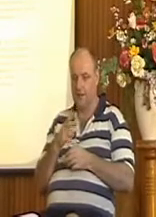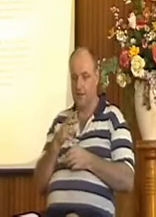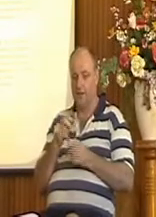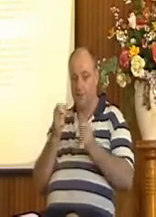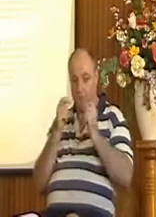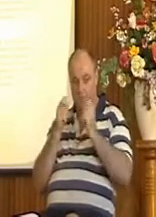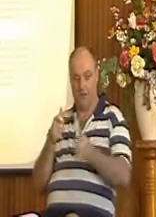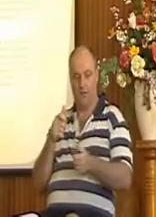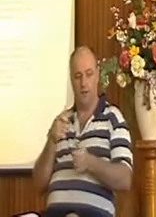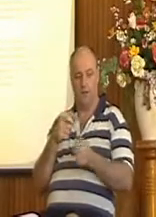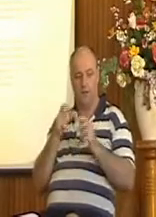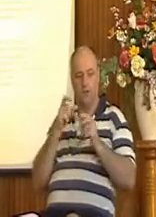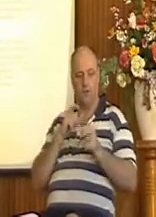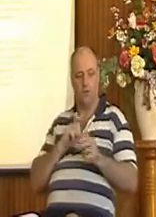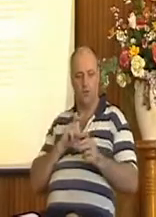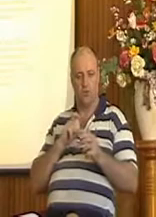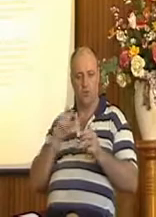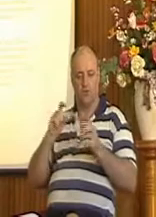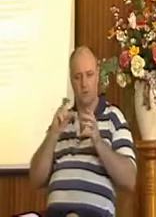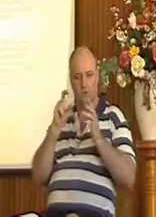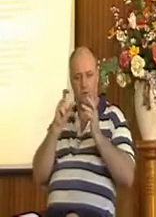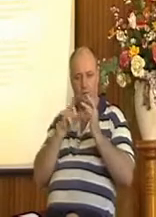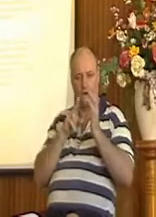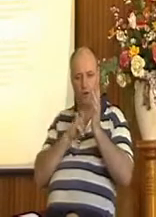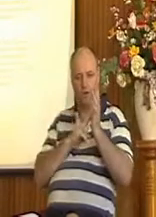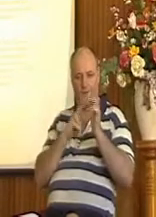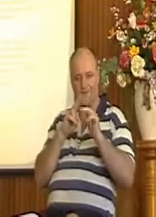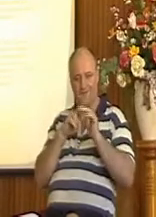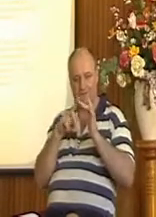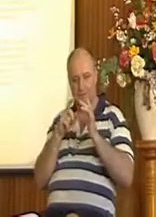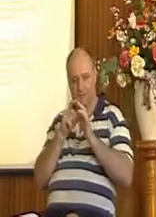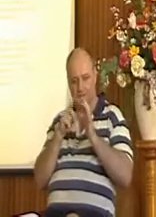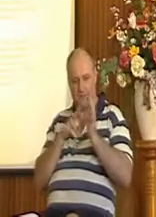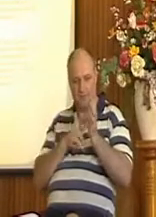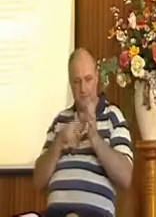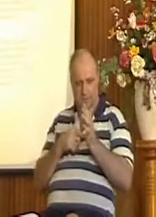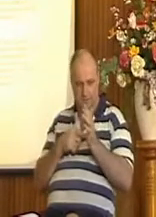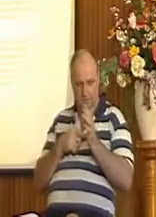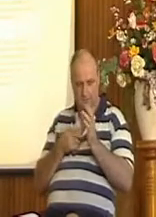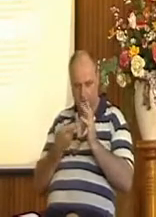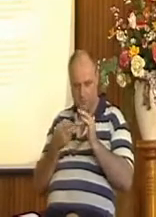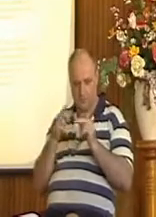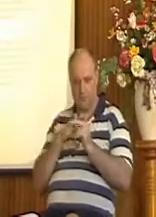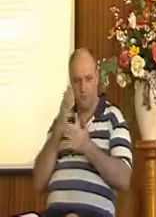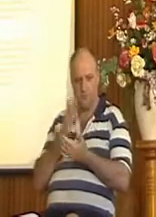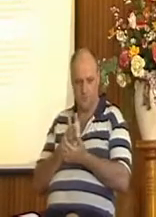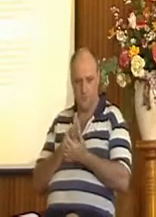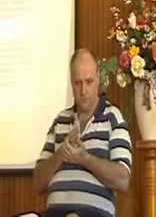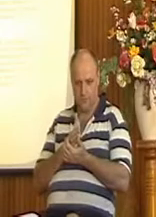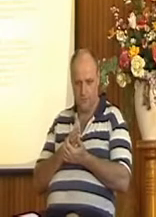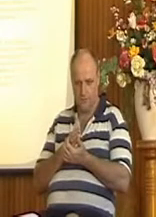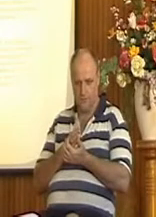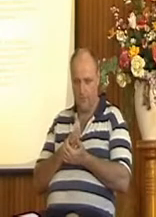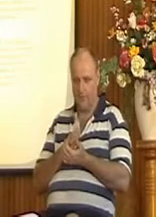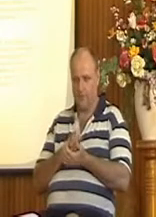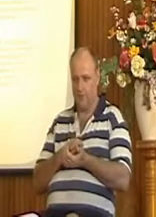Now, being confident means I am persuaded. It doesn't mean, well, if you say it, I believe it. It means I've thought it